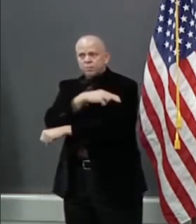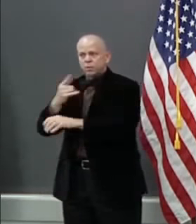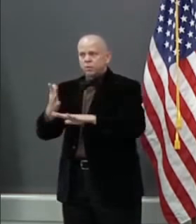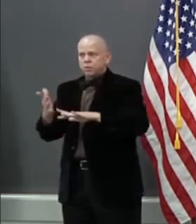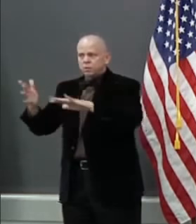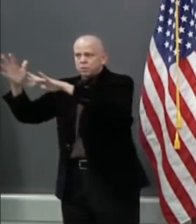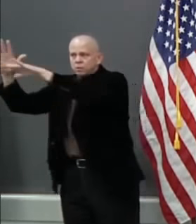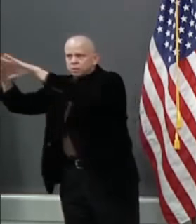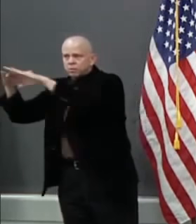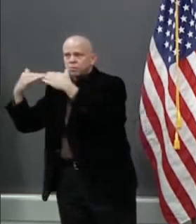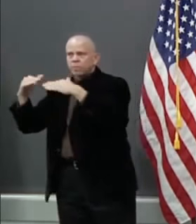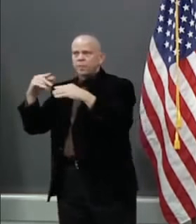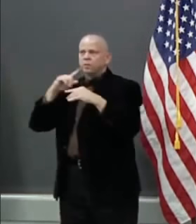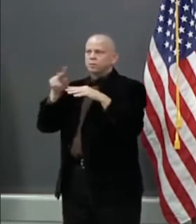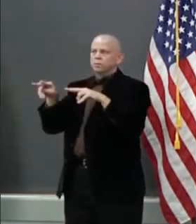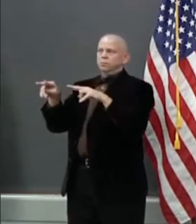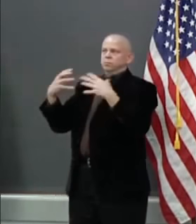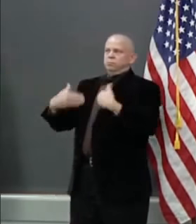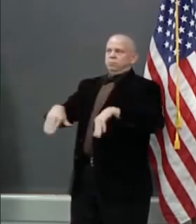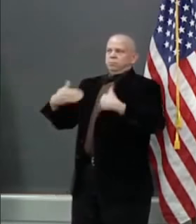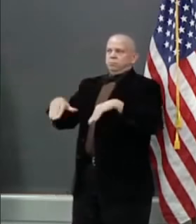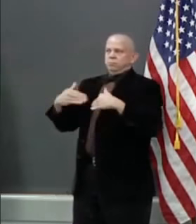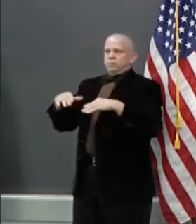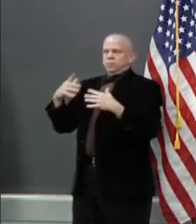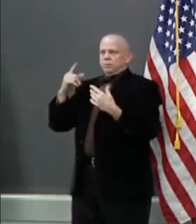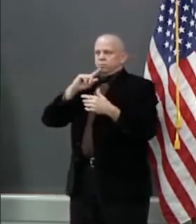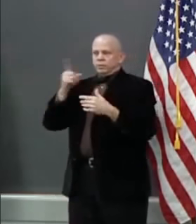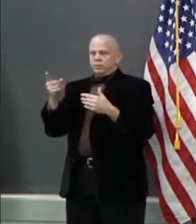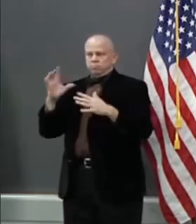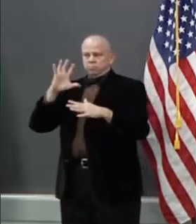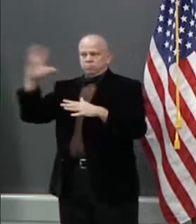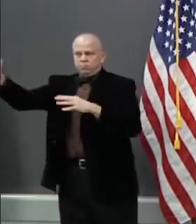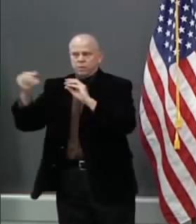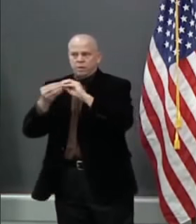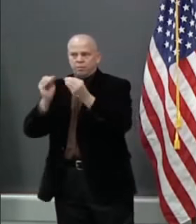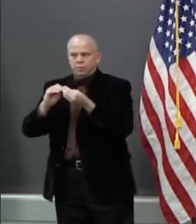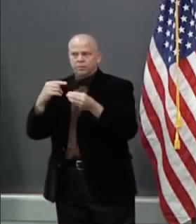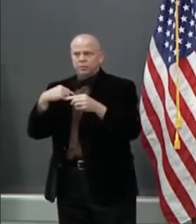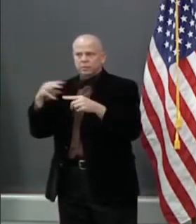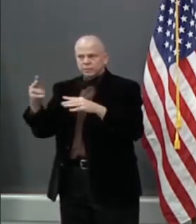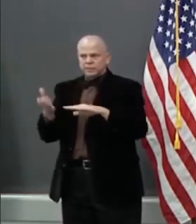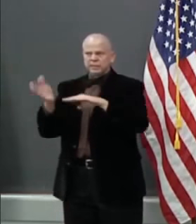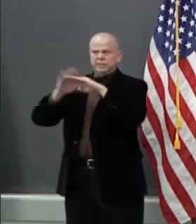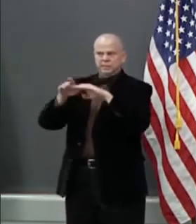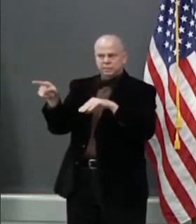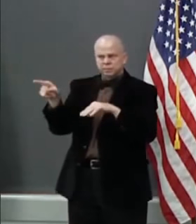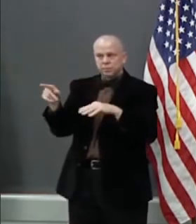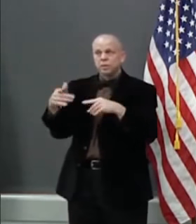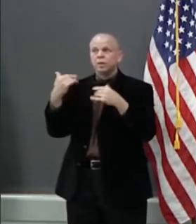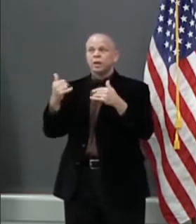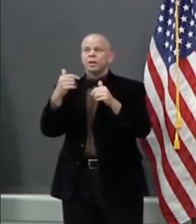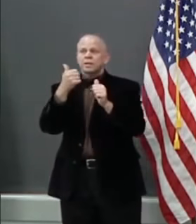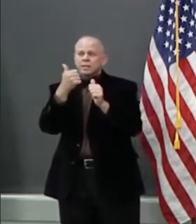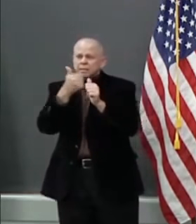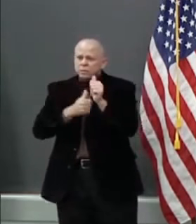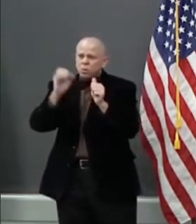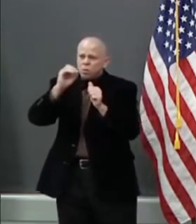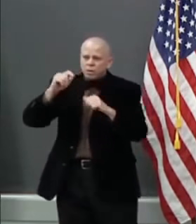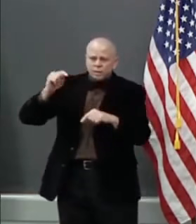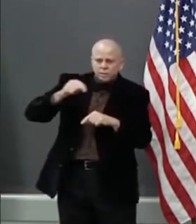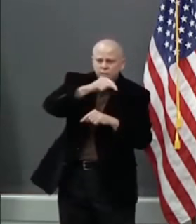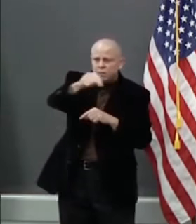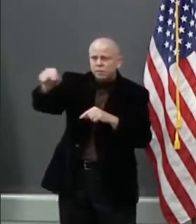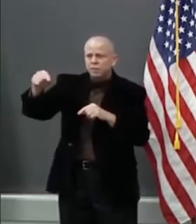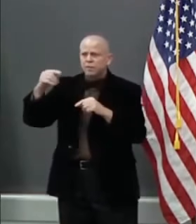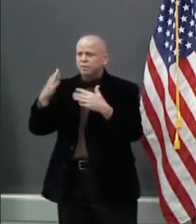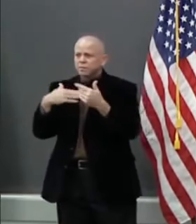in cases. Every Oregonian, whether they have COVID or another disease, deserves access to quality care, and we're in jeopardy of